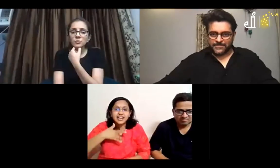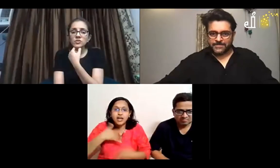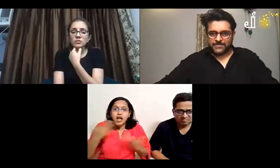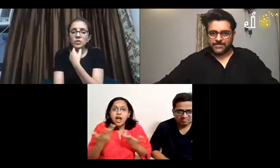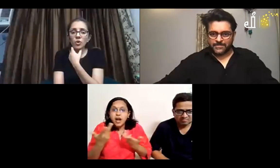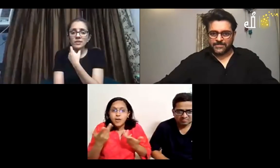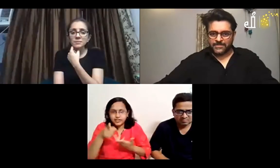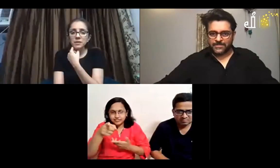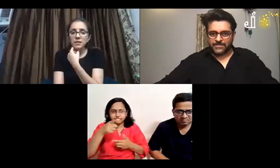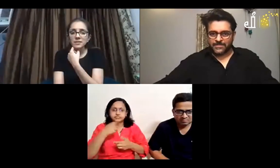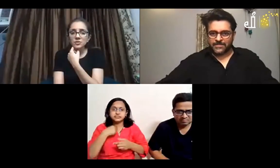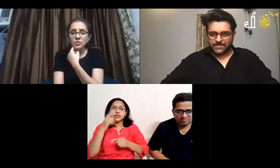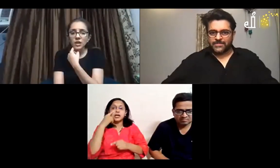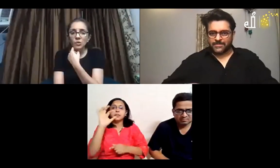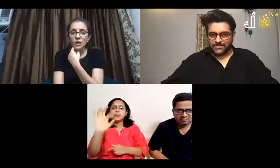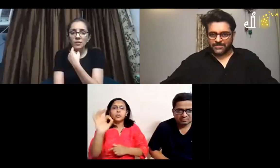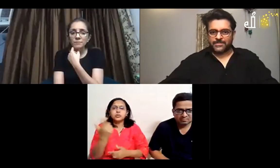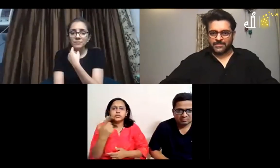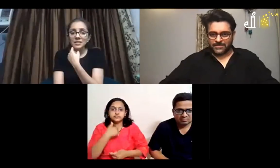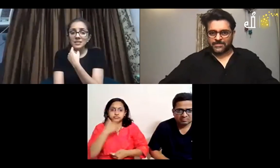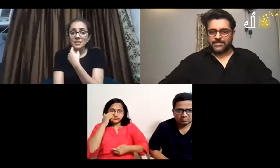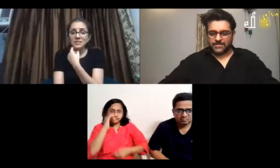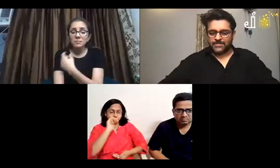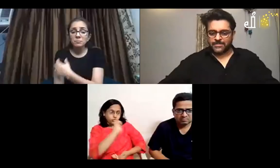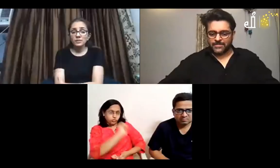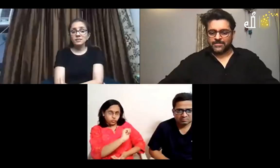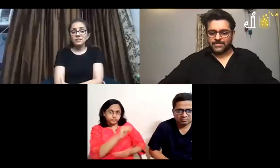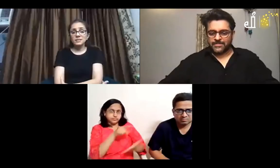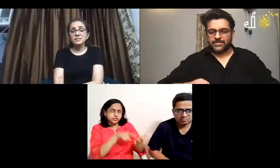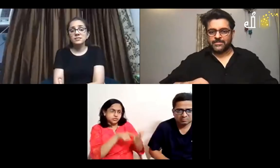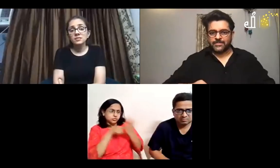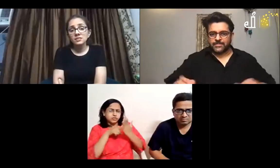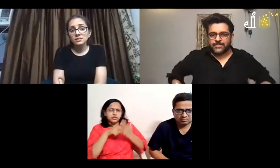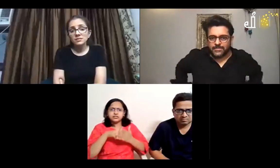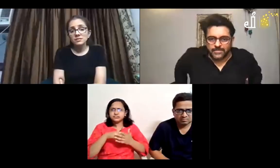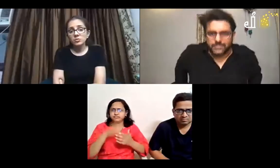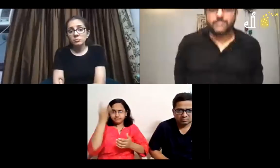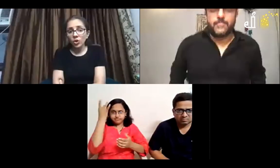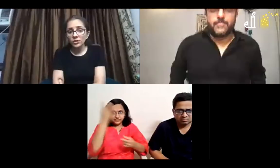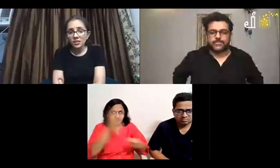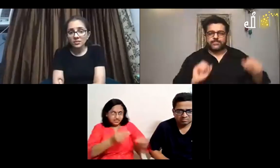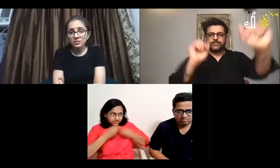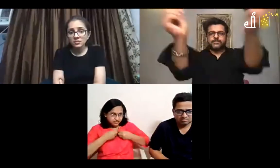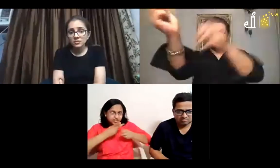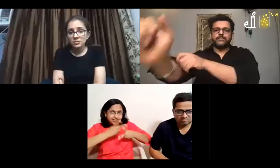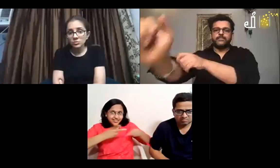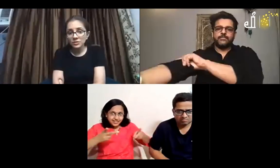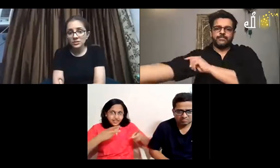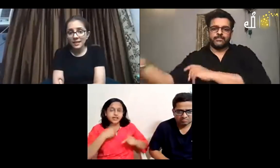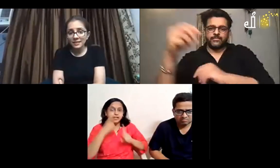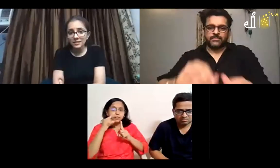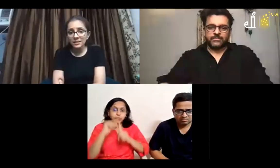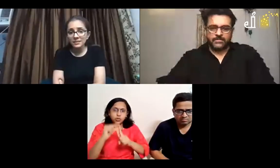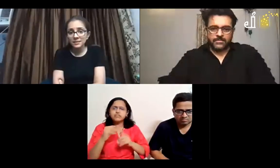like you mentioned about cochlear implant, that how the important thing is, my daughter, when